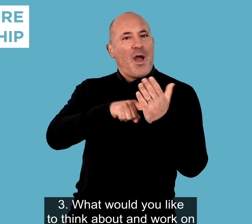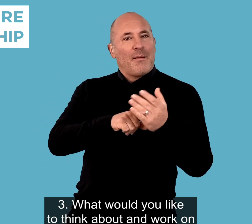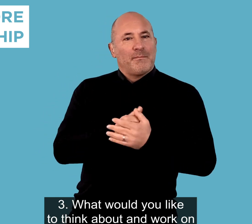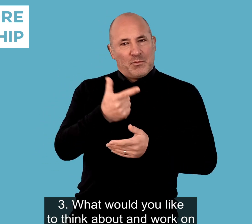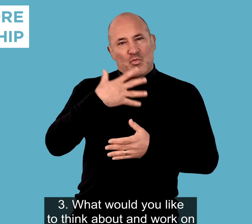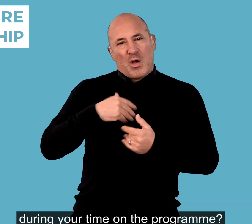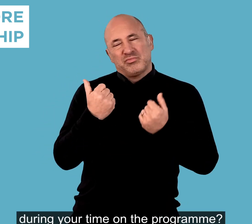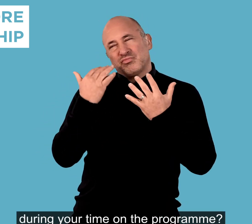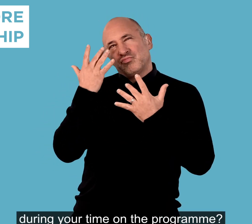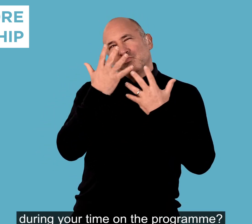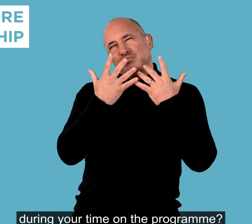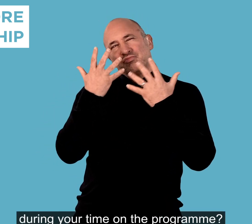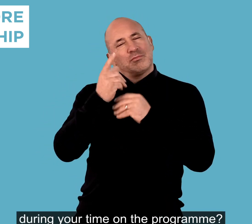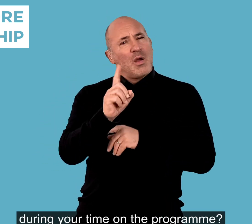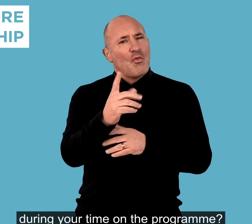4. your time on the programme?